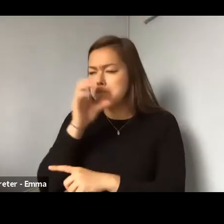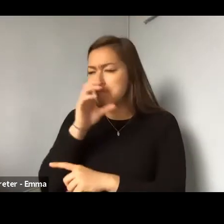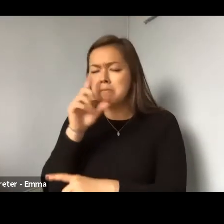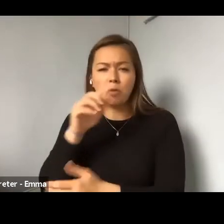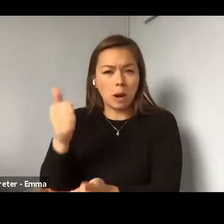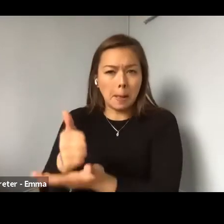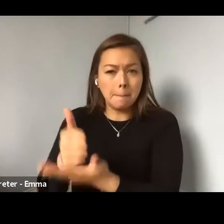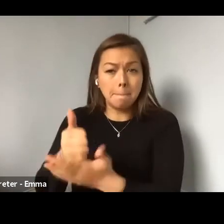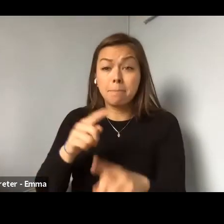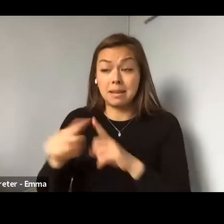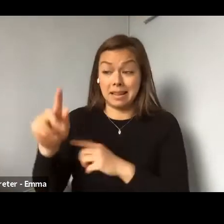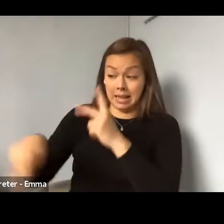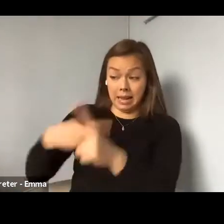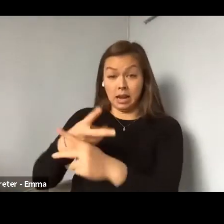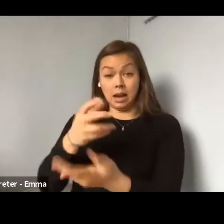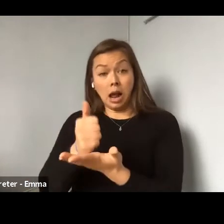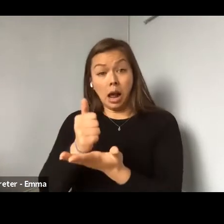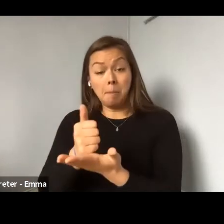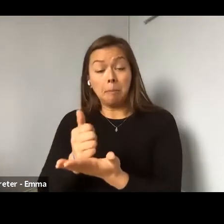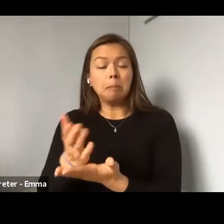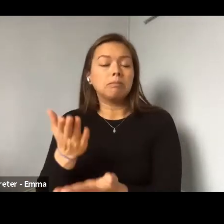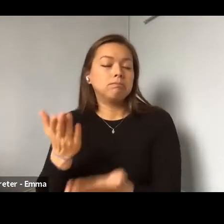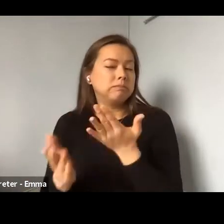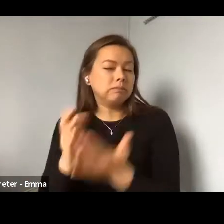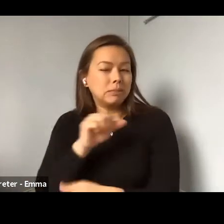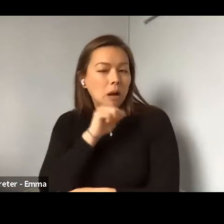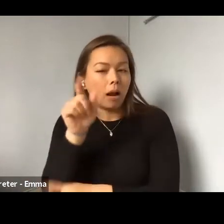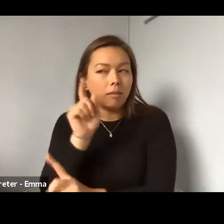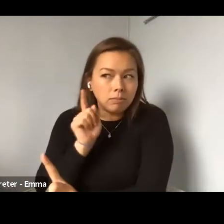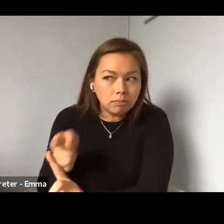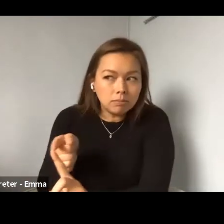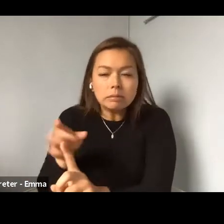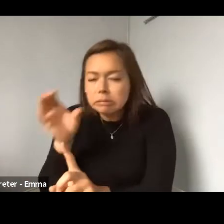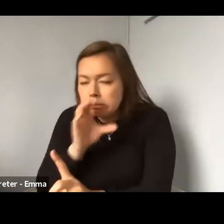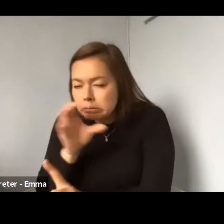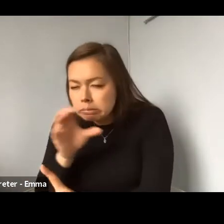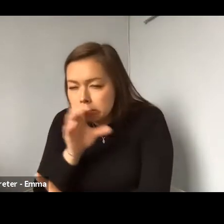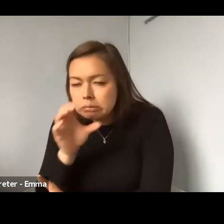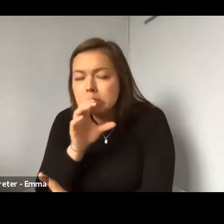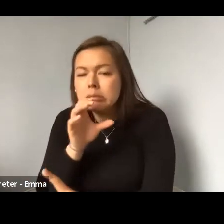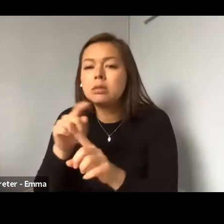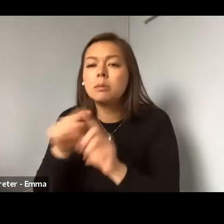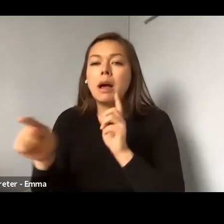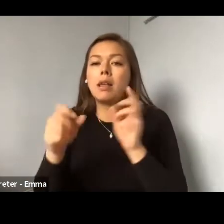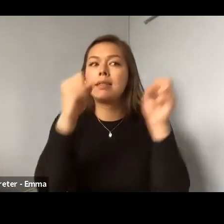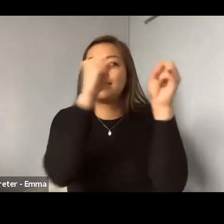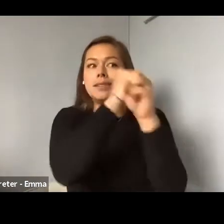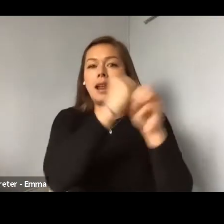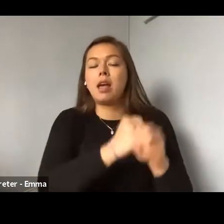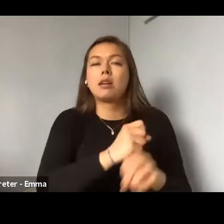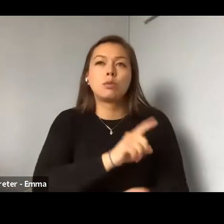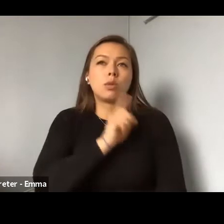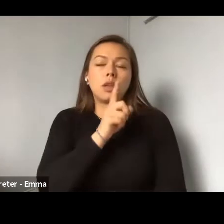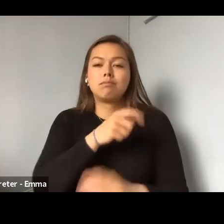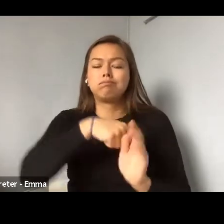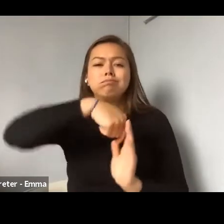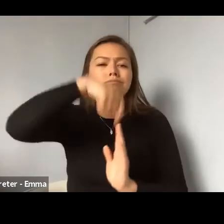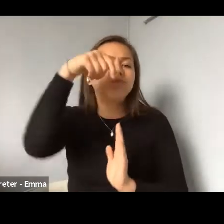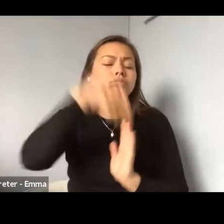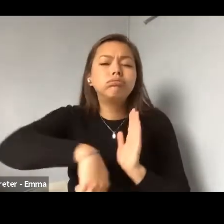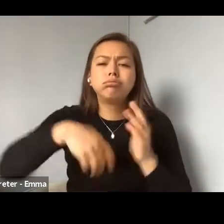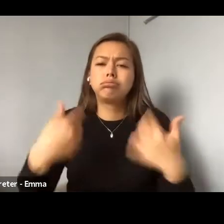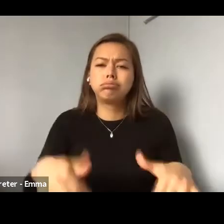in addition, some of the statistics that we measured that I won't be able to share with you today because it would take hours to share, showed that youth didn't